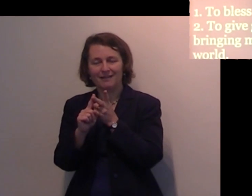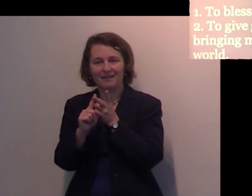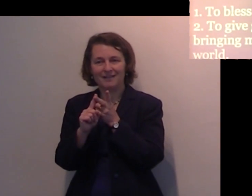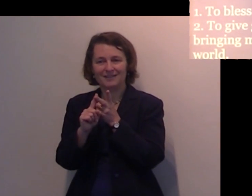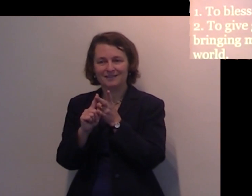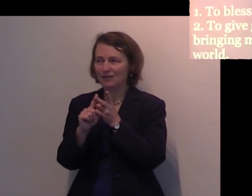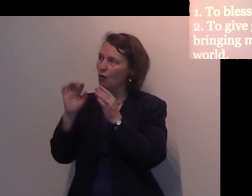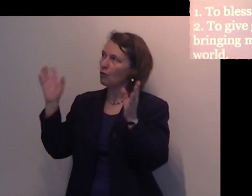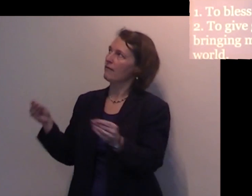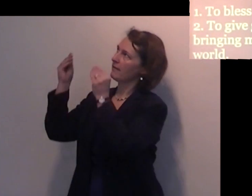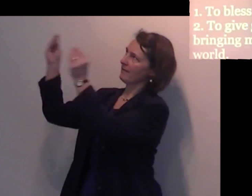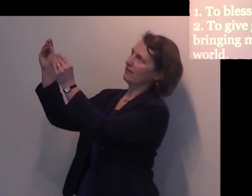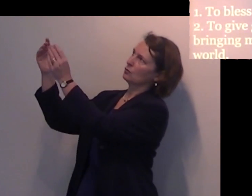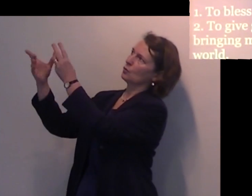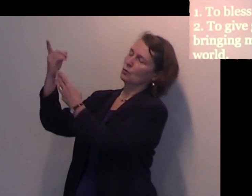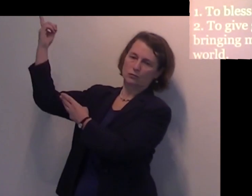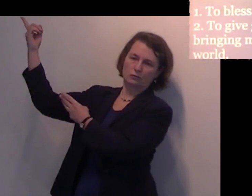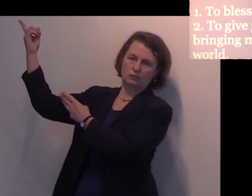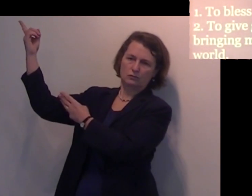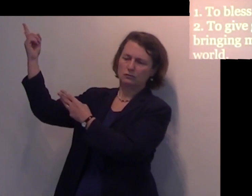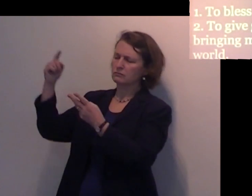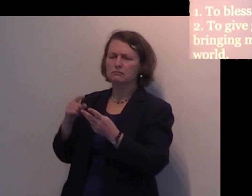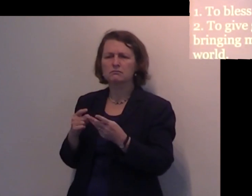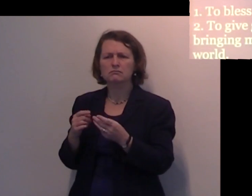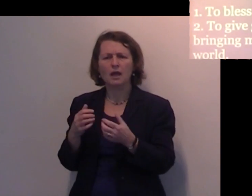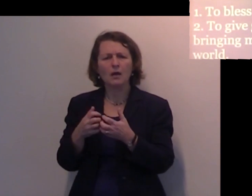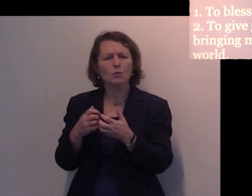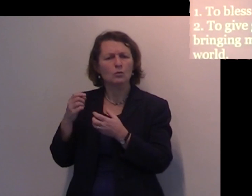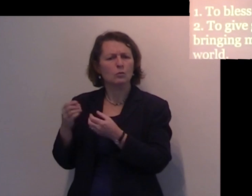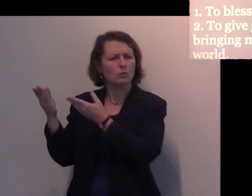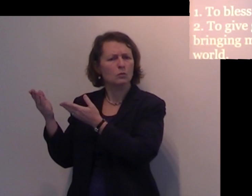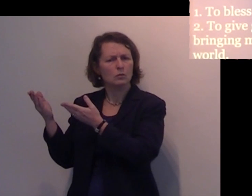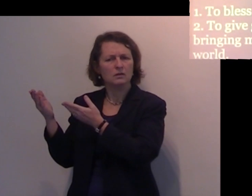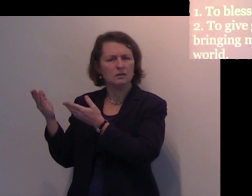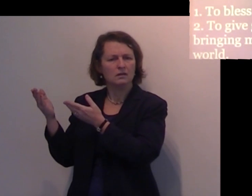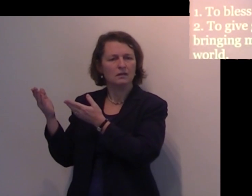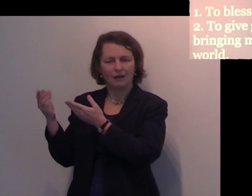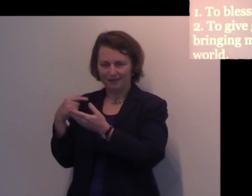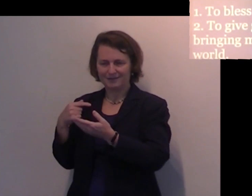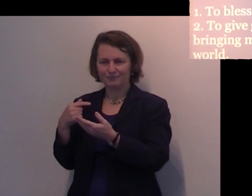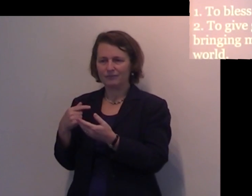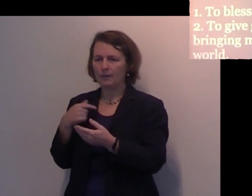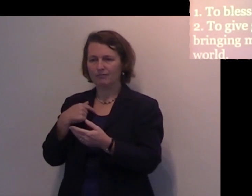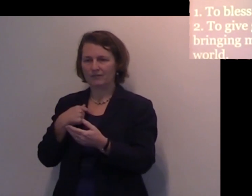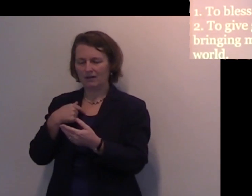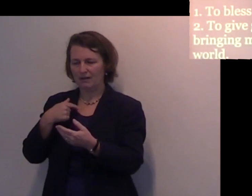to God. How? By bringing me into the biggest fight in the